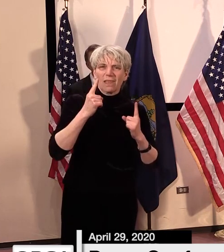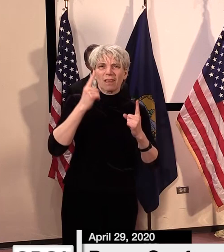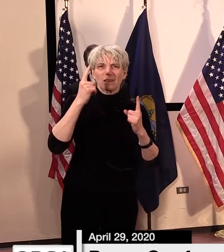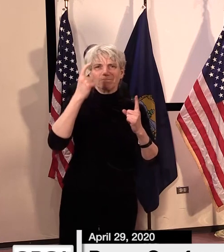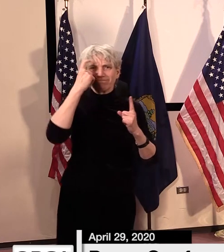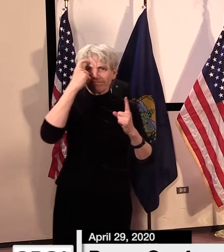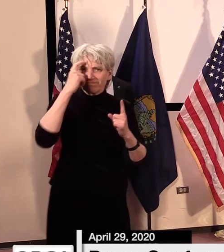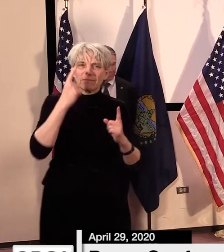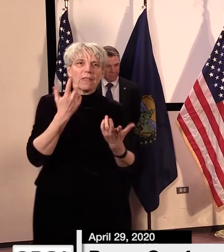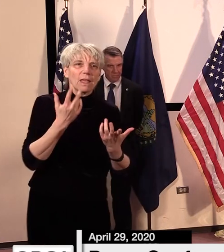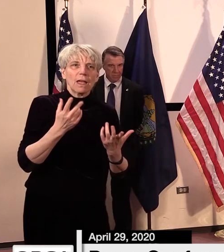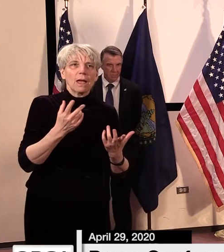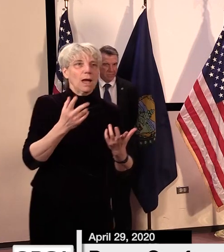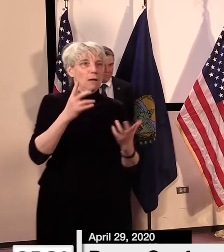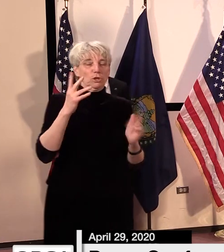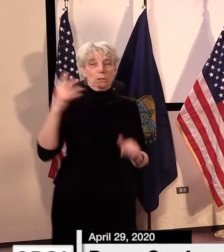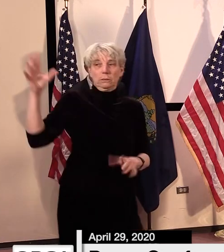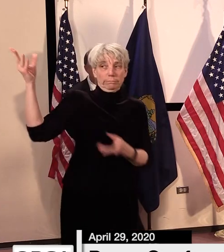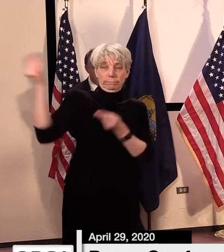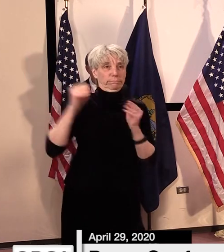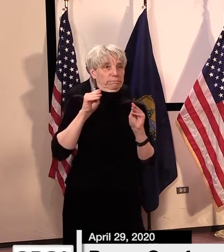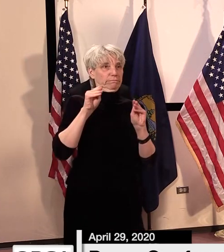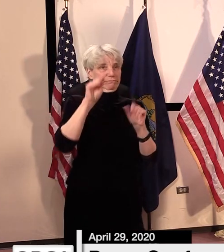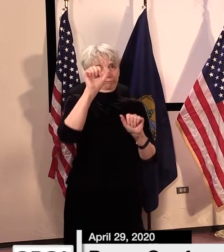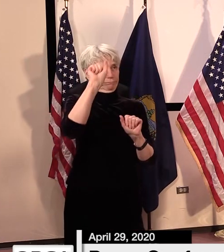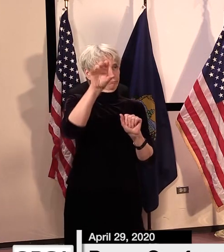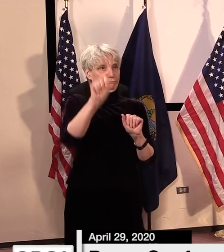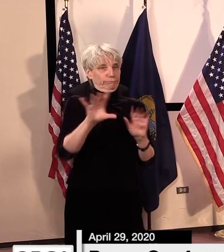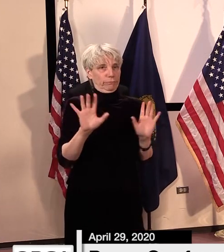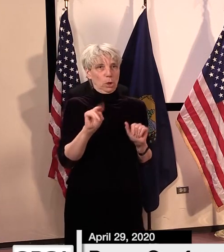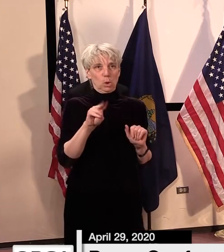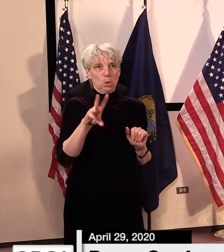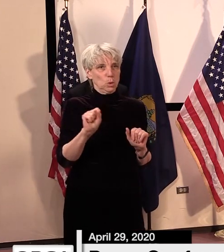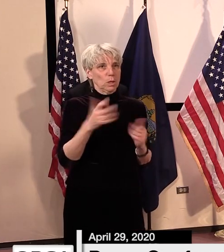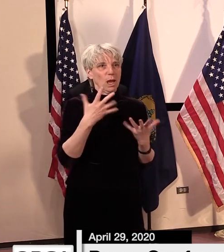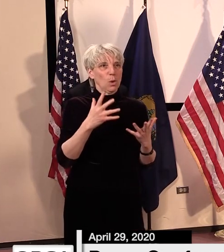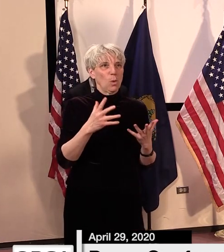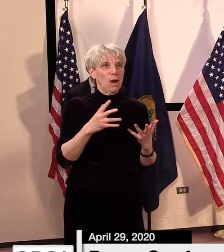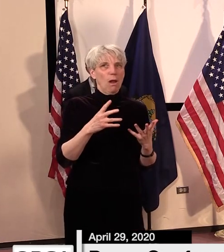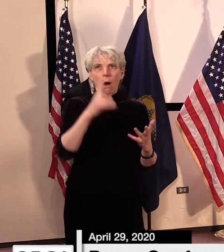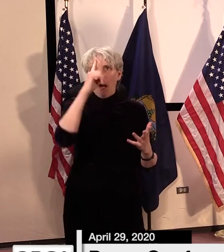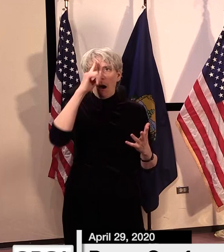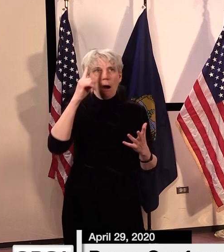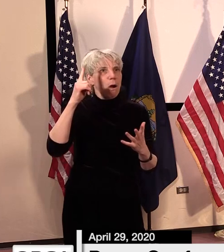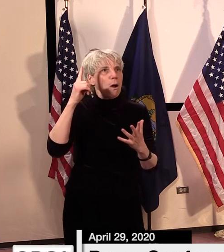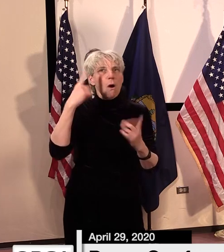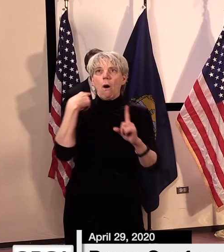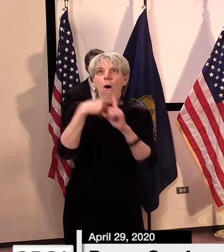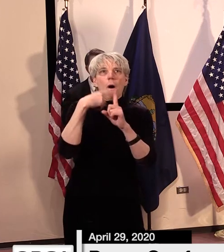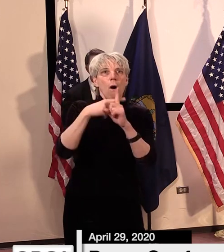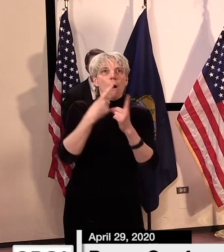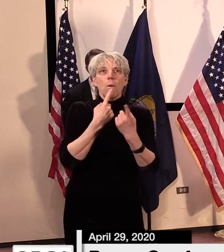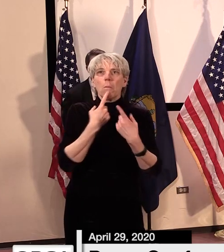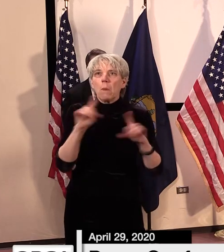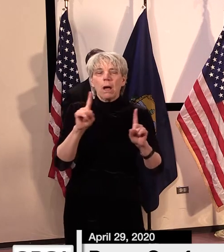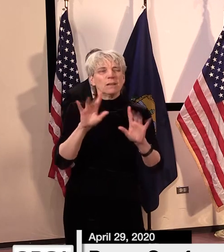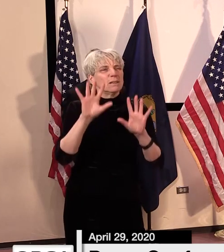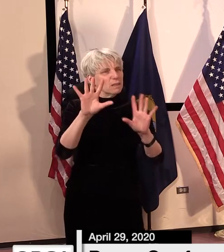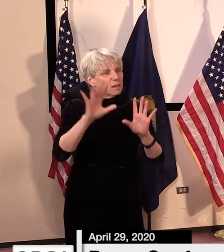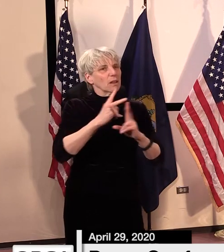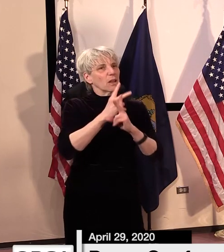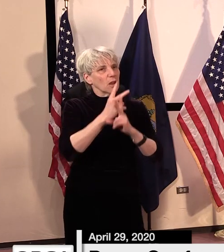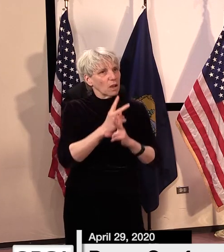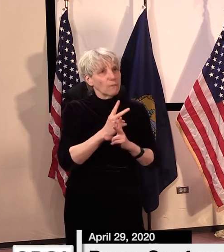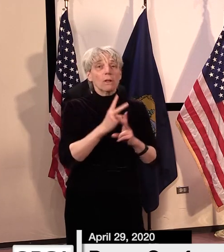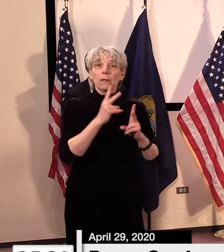to deliver the news, not to give you any false promises or hopes about anything, but it's very active area of study, and we have